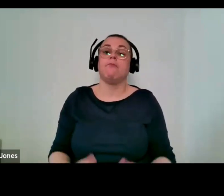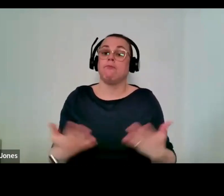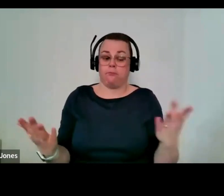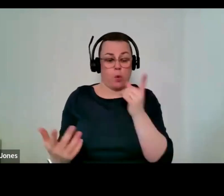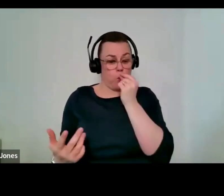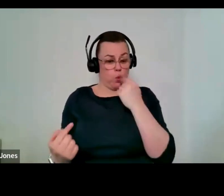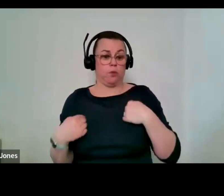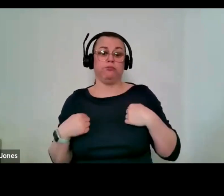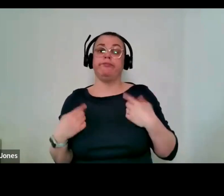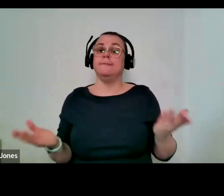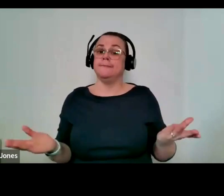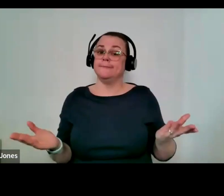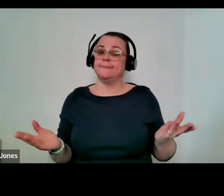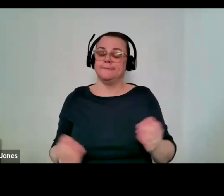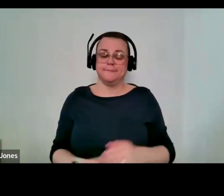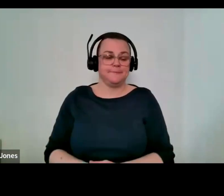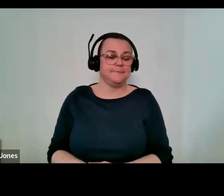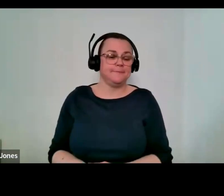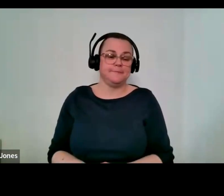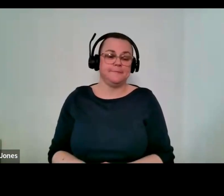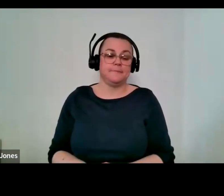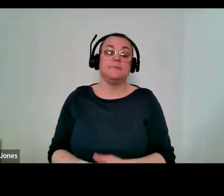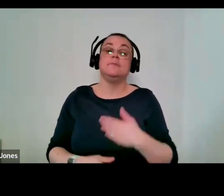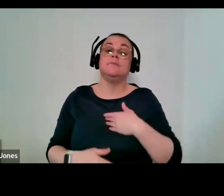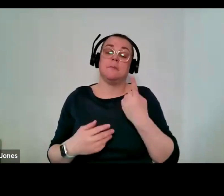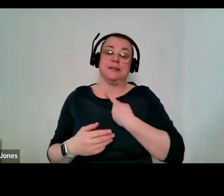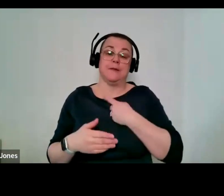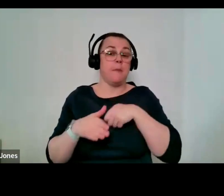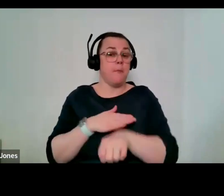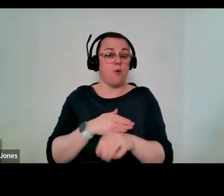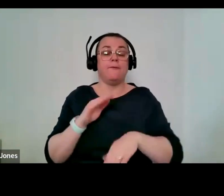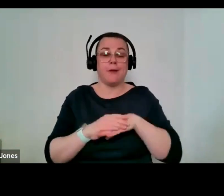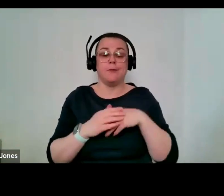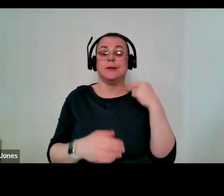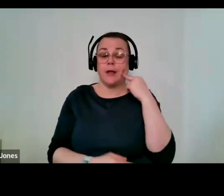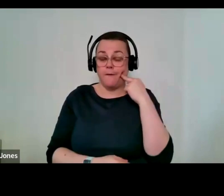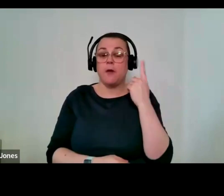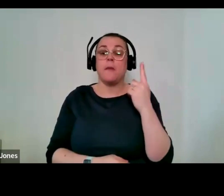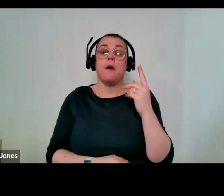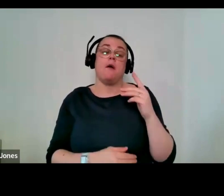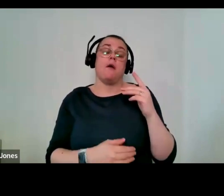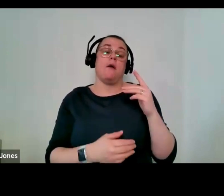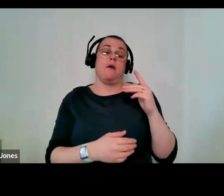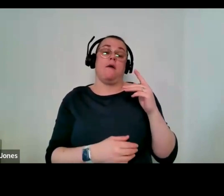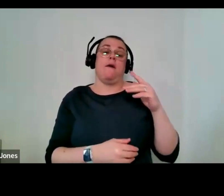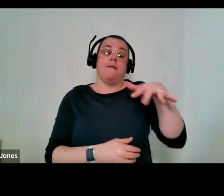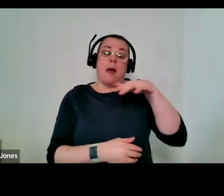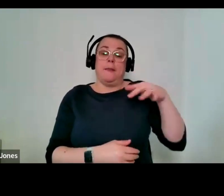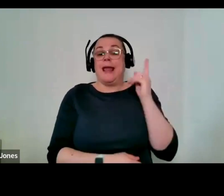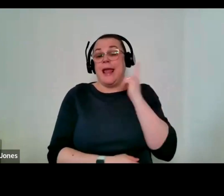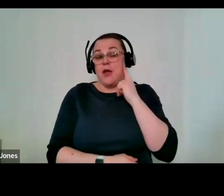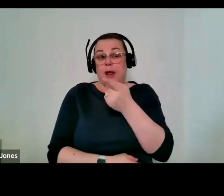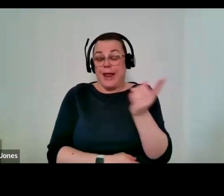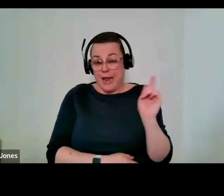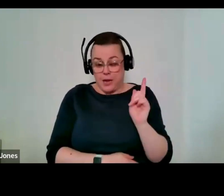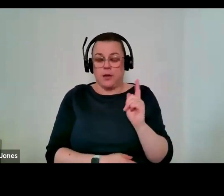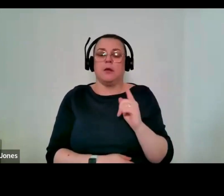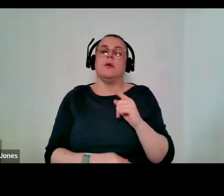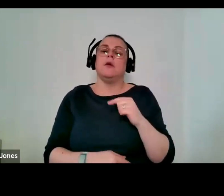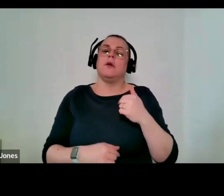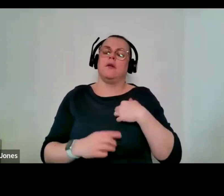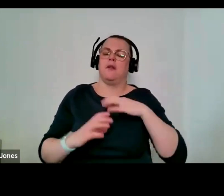who am I? So I was born profoundly deaf to a hearing family. My communication style